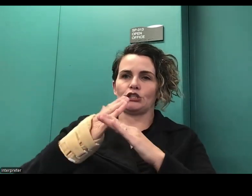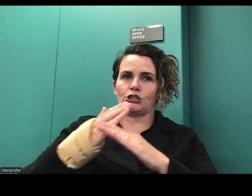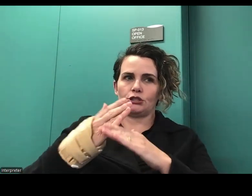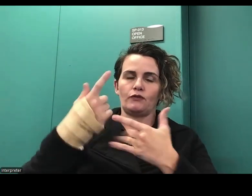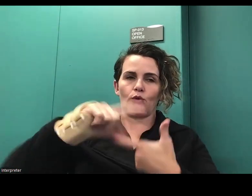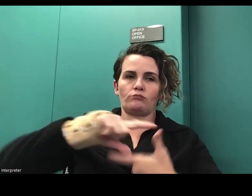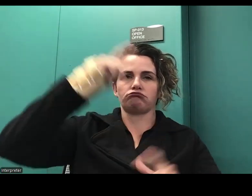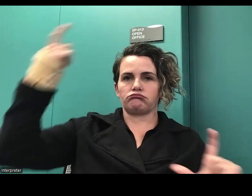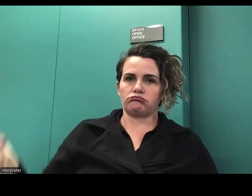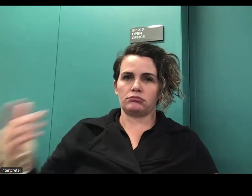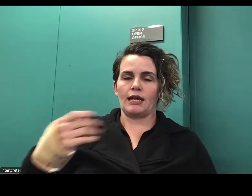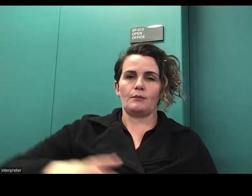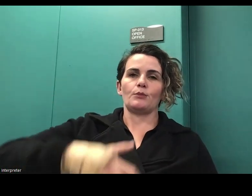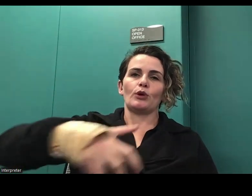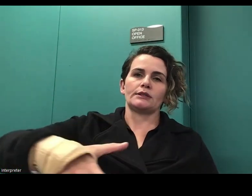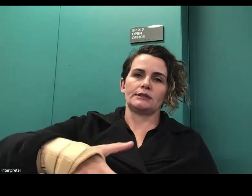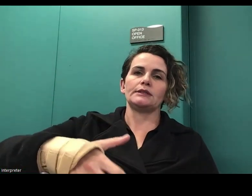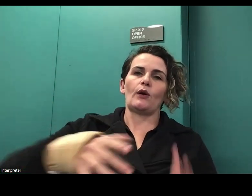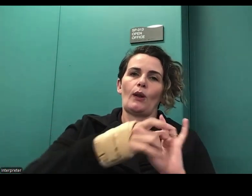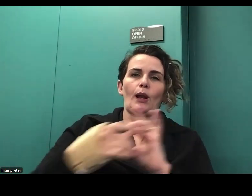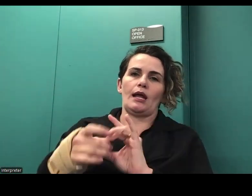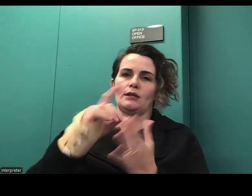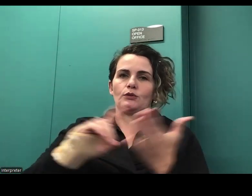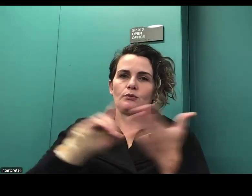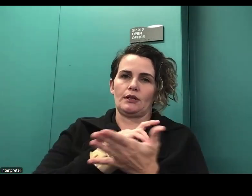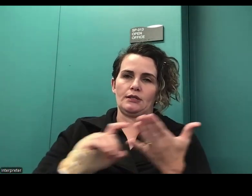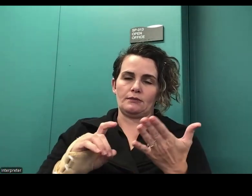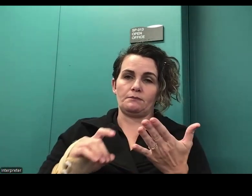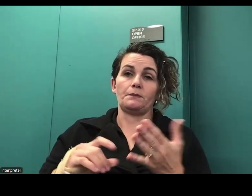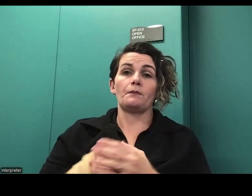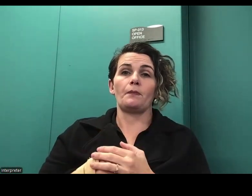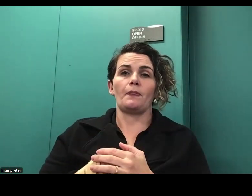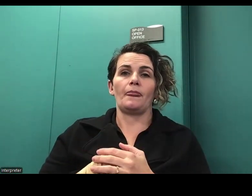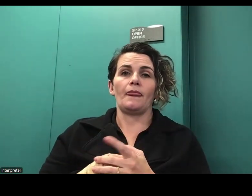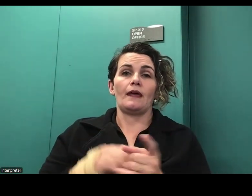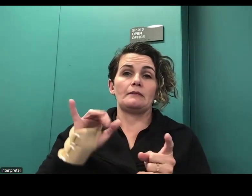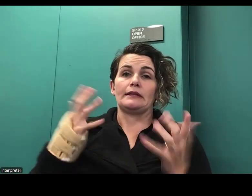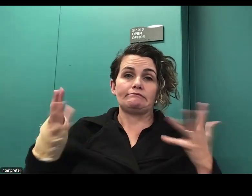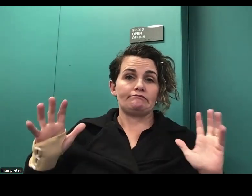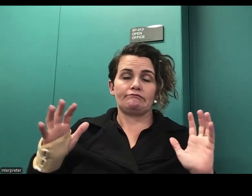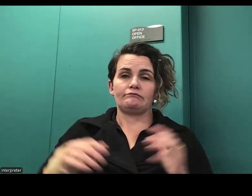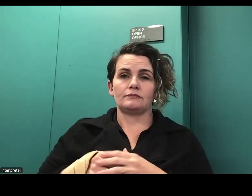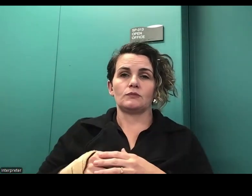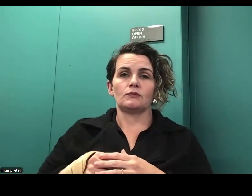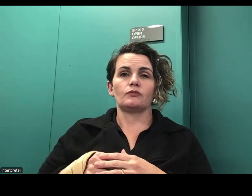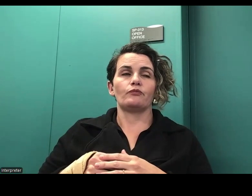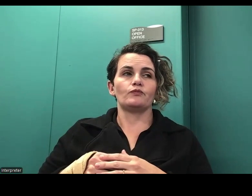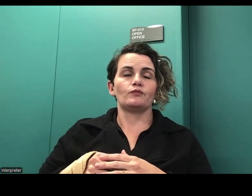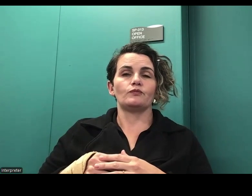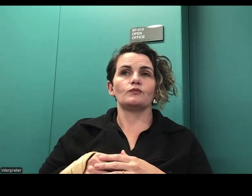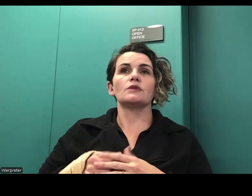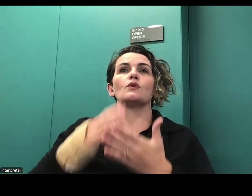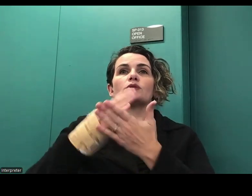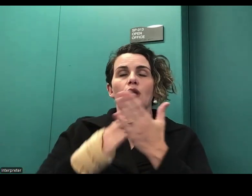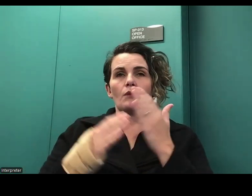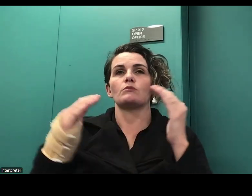population and also pregnancy related discrimination things. That's just it. So there are some